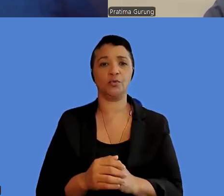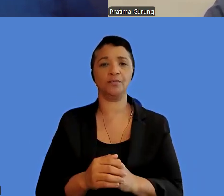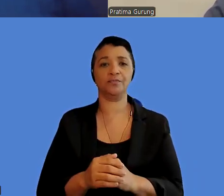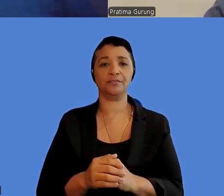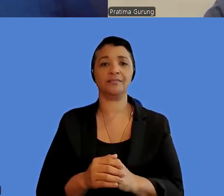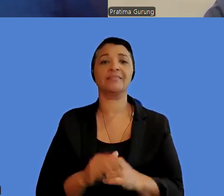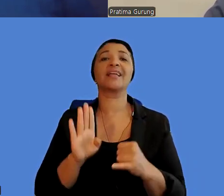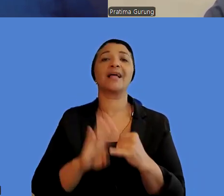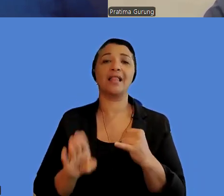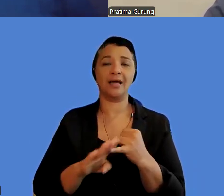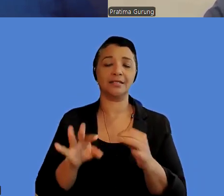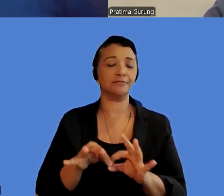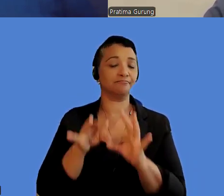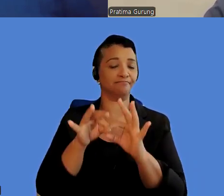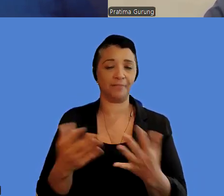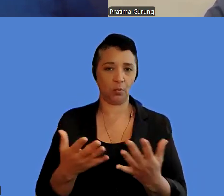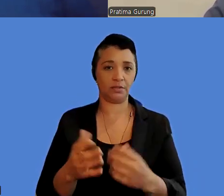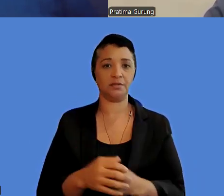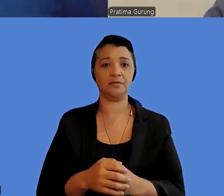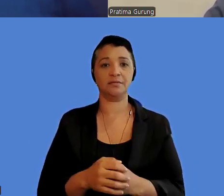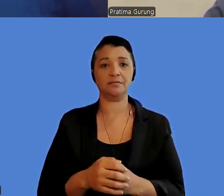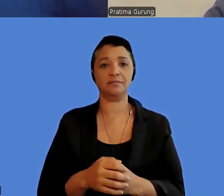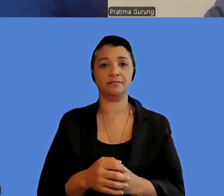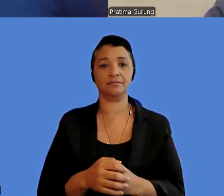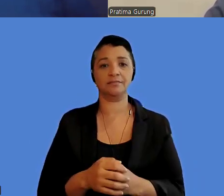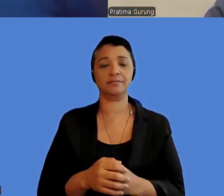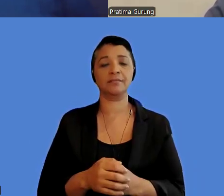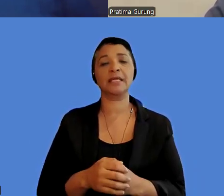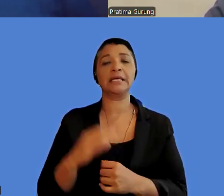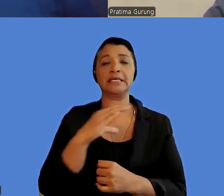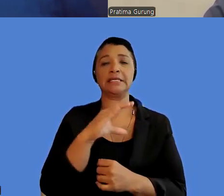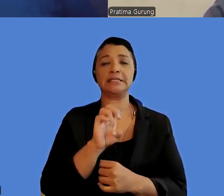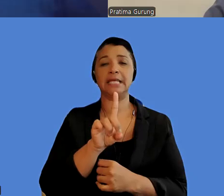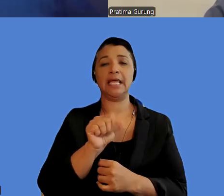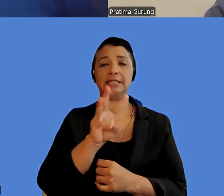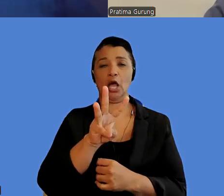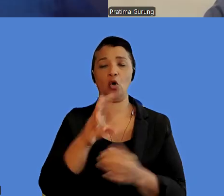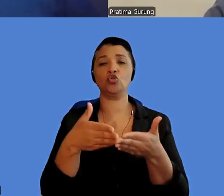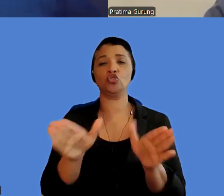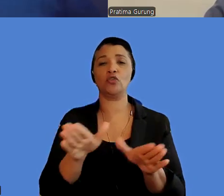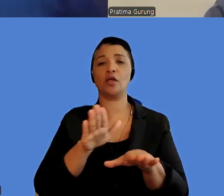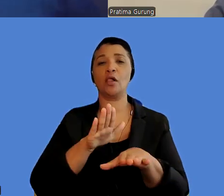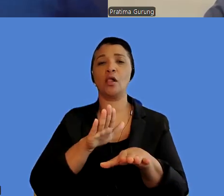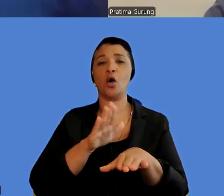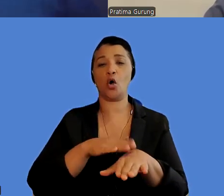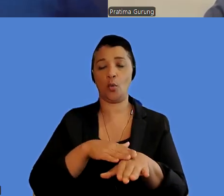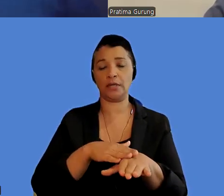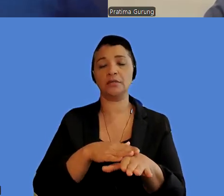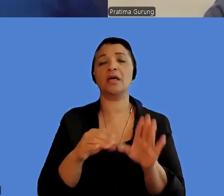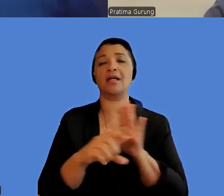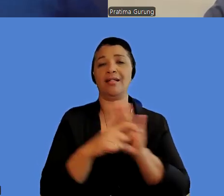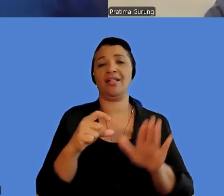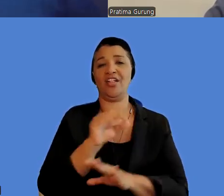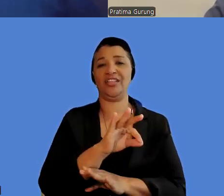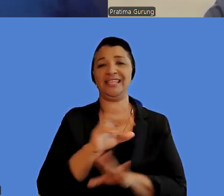I wanted to highlight is the SHIDA General Recommendation 39. The SHIDA General Recommendation 39,